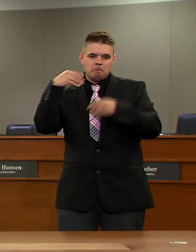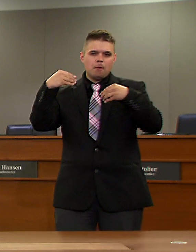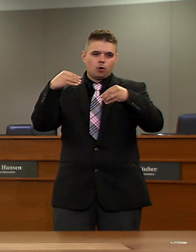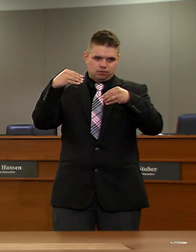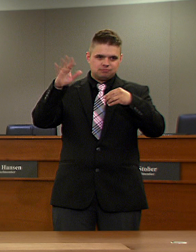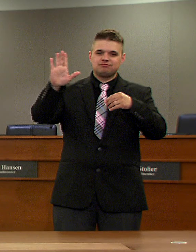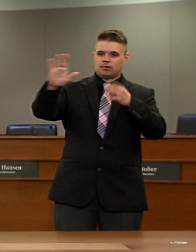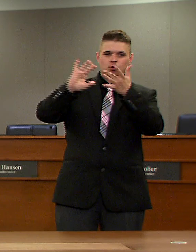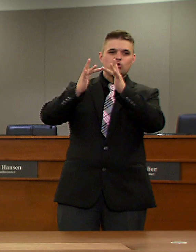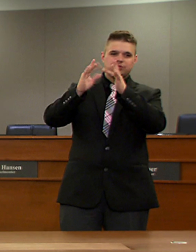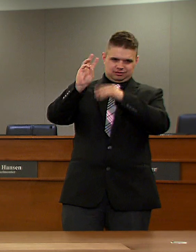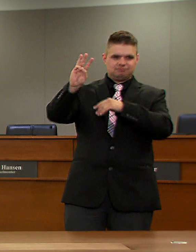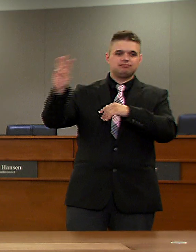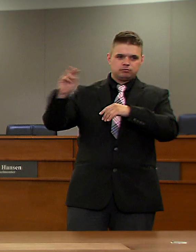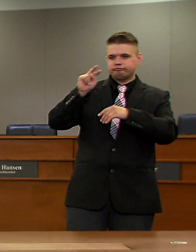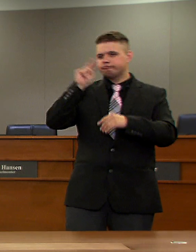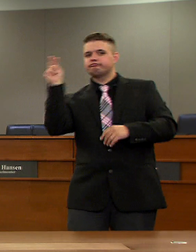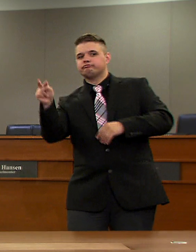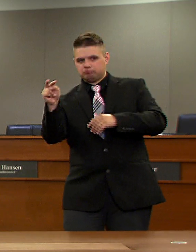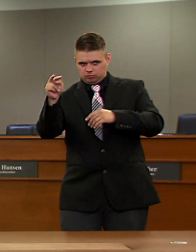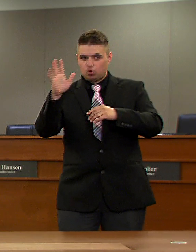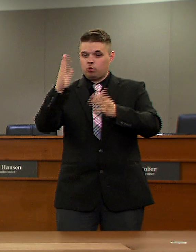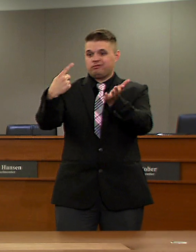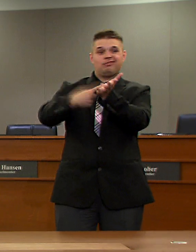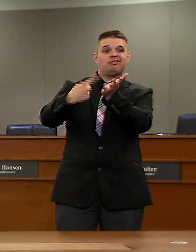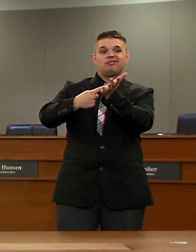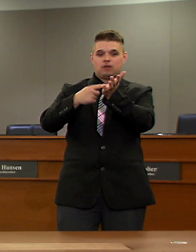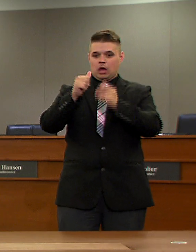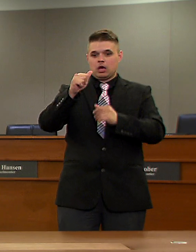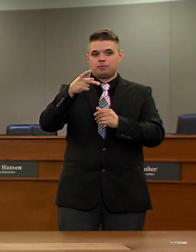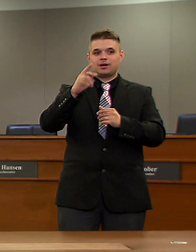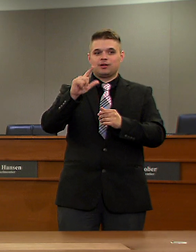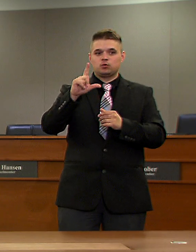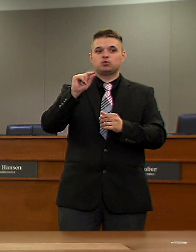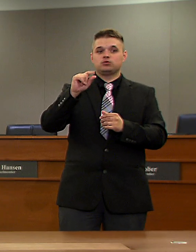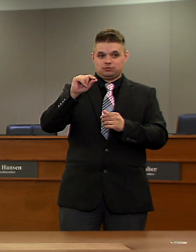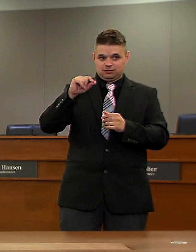at the April 20th City Council meeting.